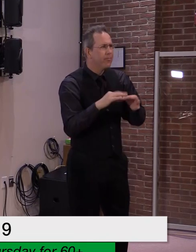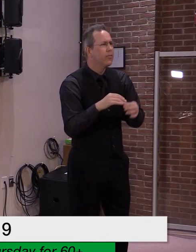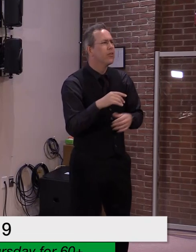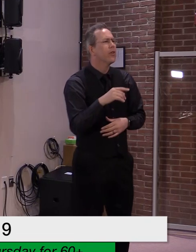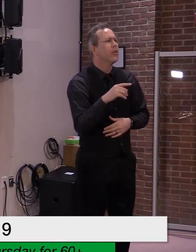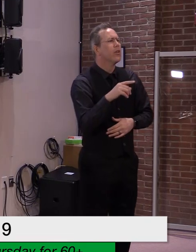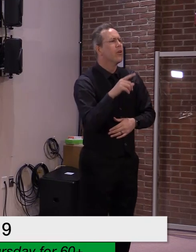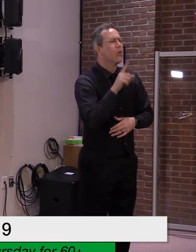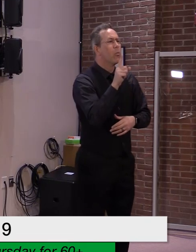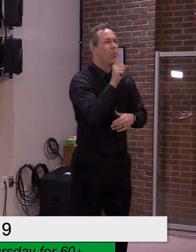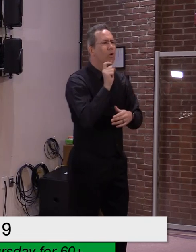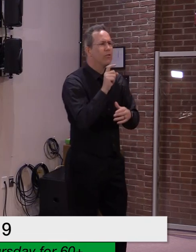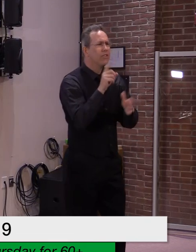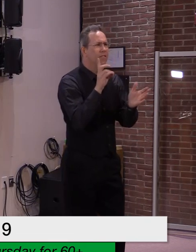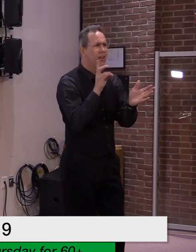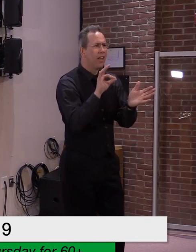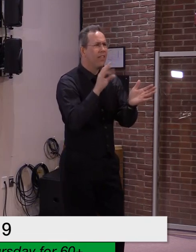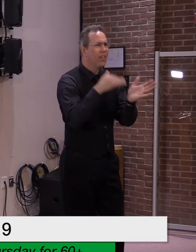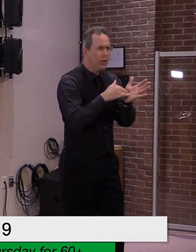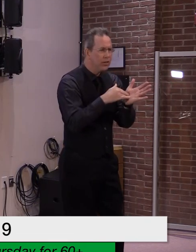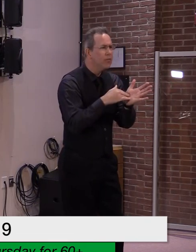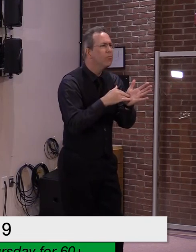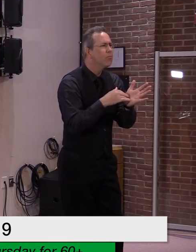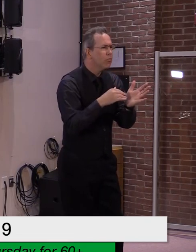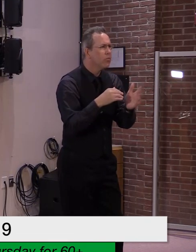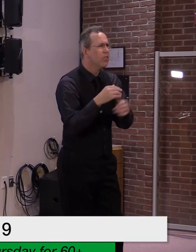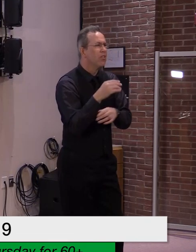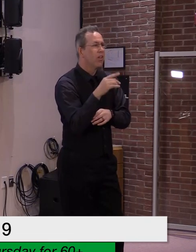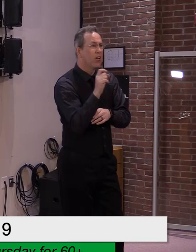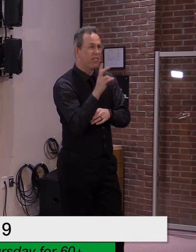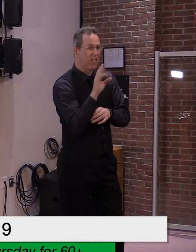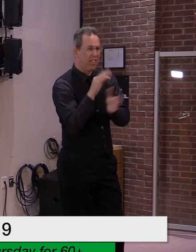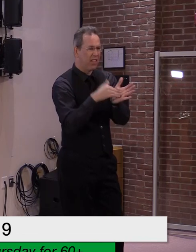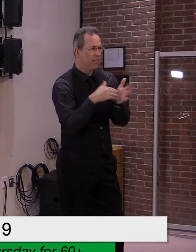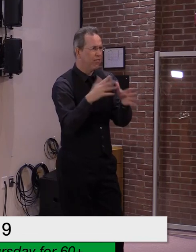179,600 people have been vaccinated against COVID-19.